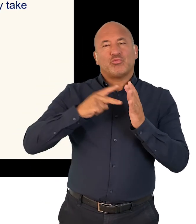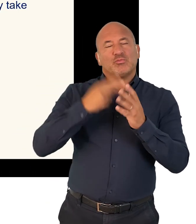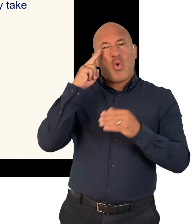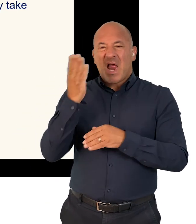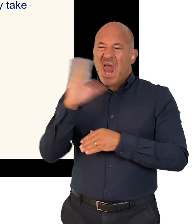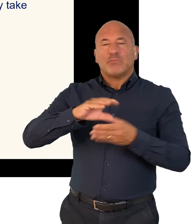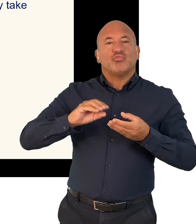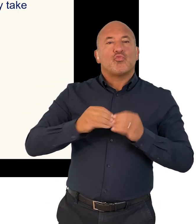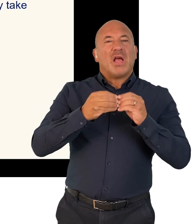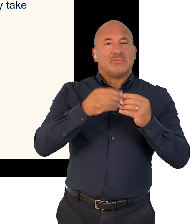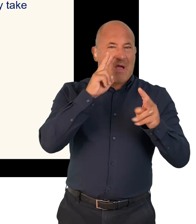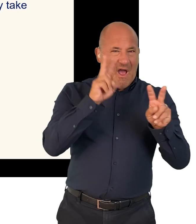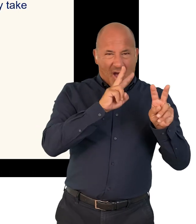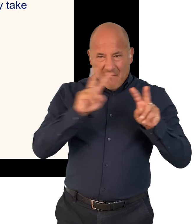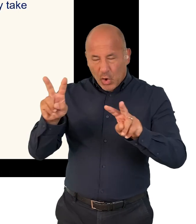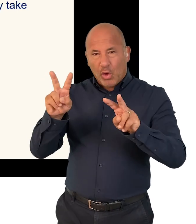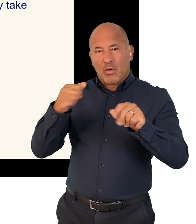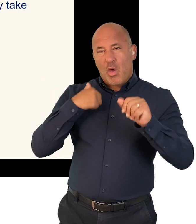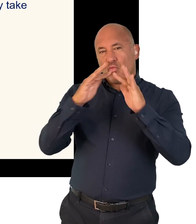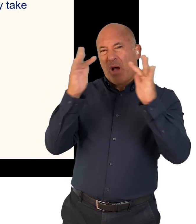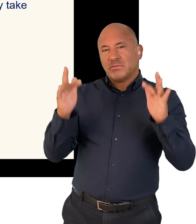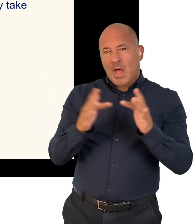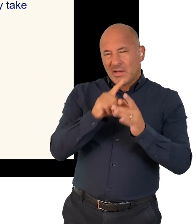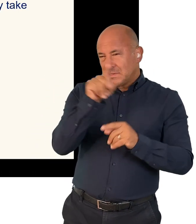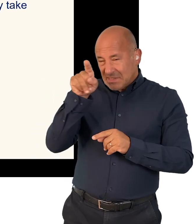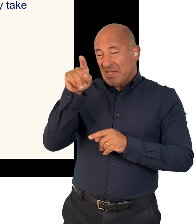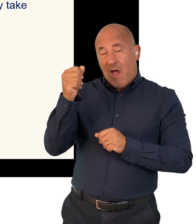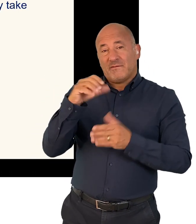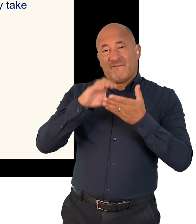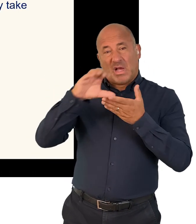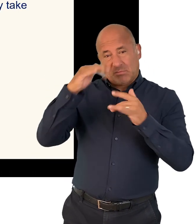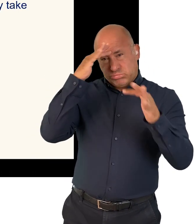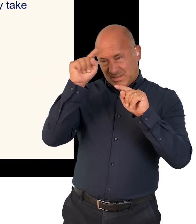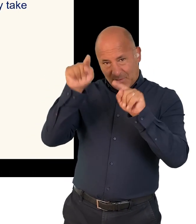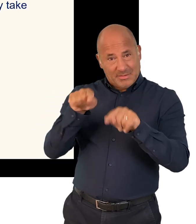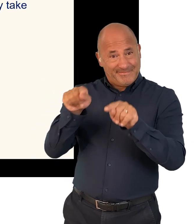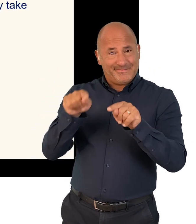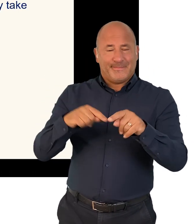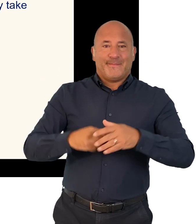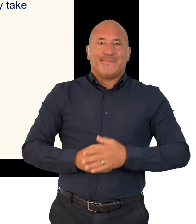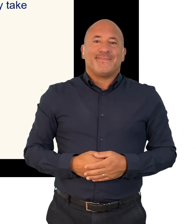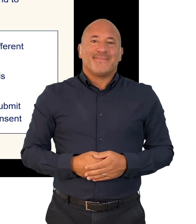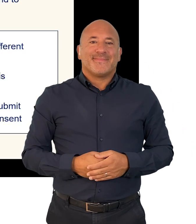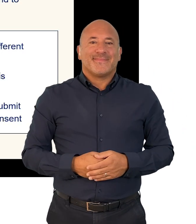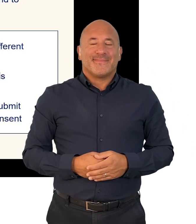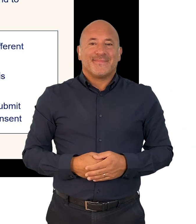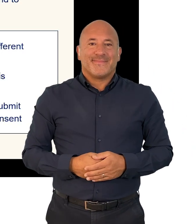more information about our strategy, Let's Create, and the four investment principles on our website.